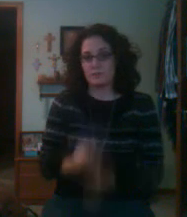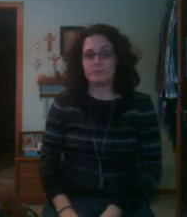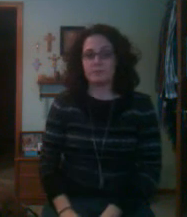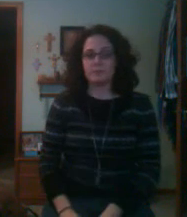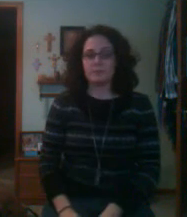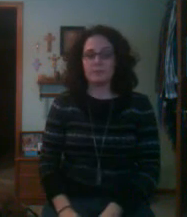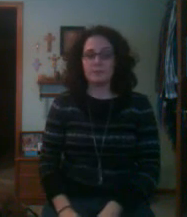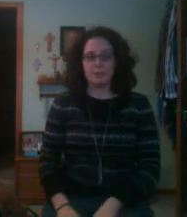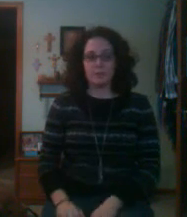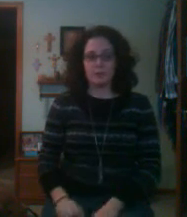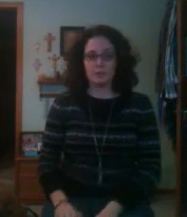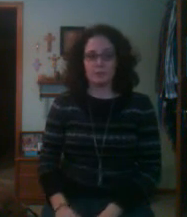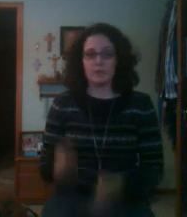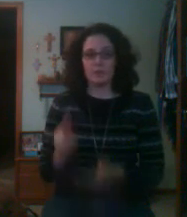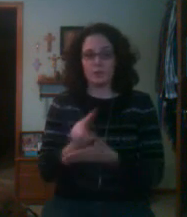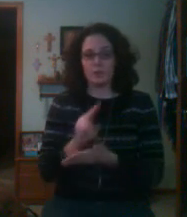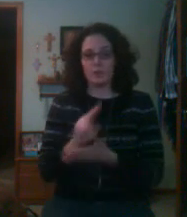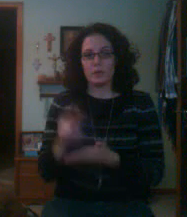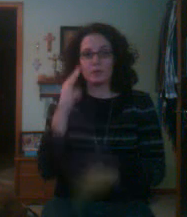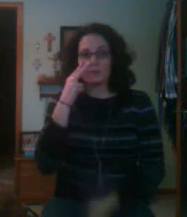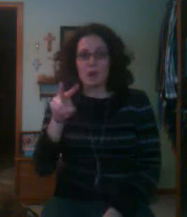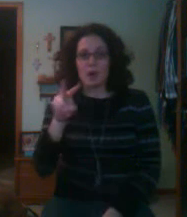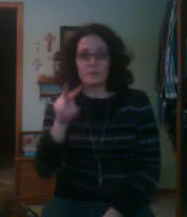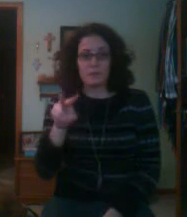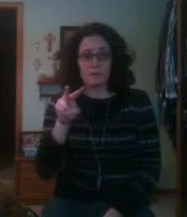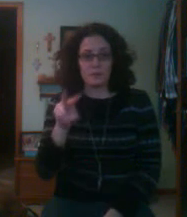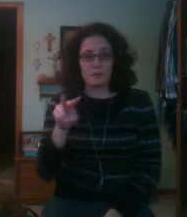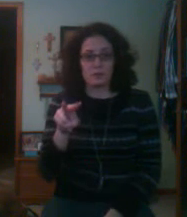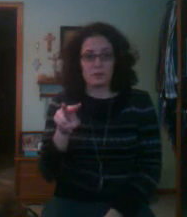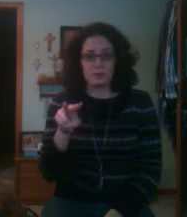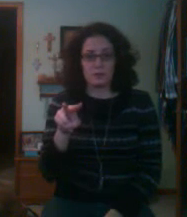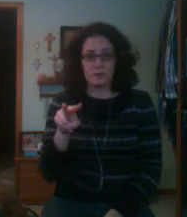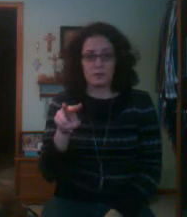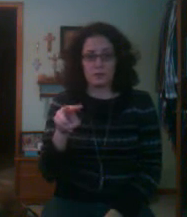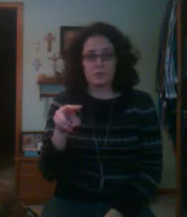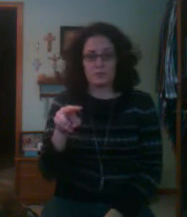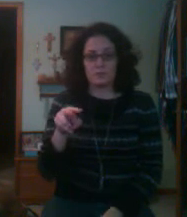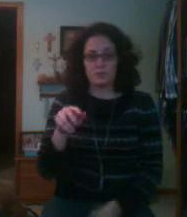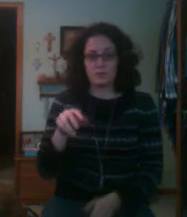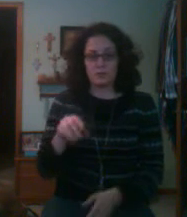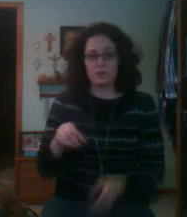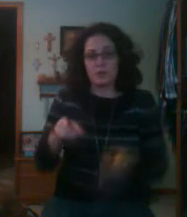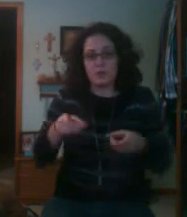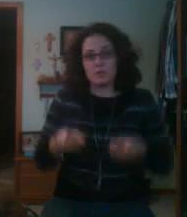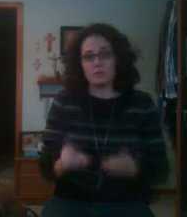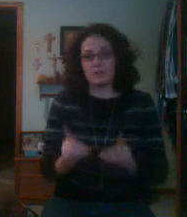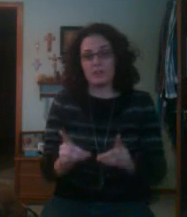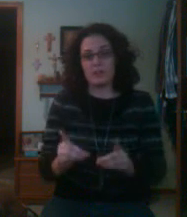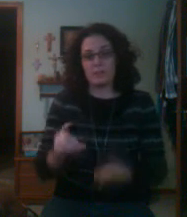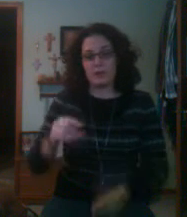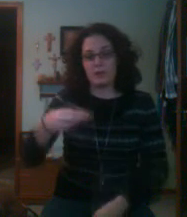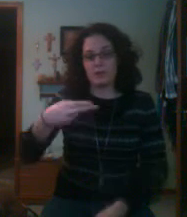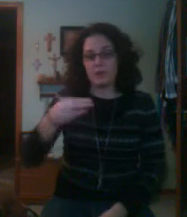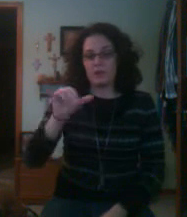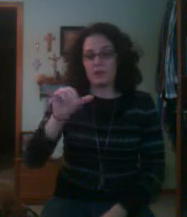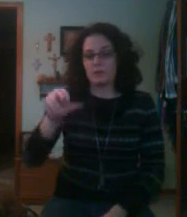And you're going to use that observation, first of all, to develop a hypothesis, which is some sort of testable idea, which